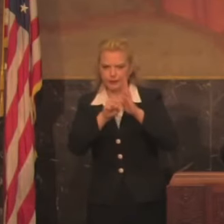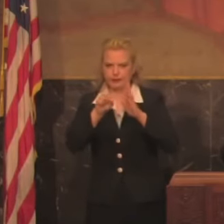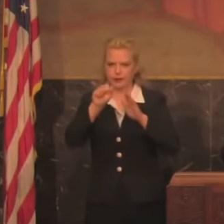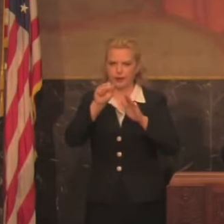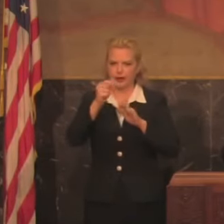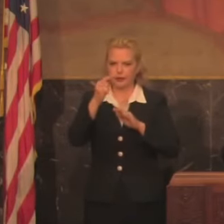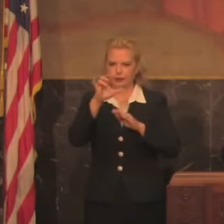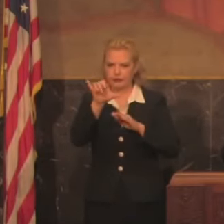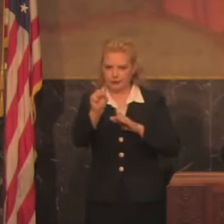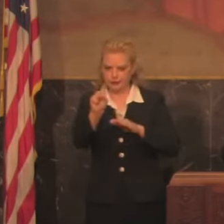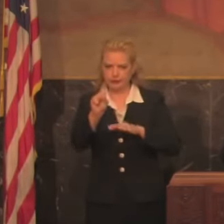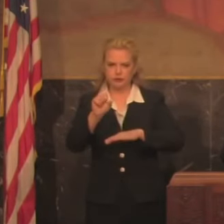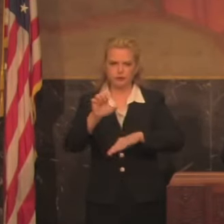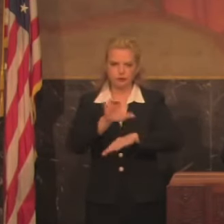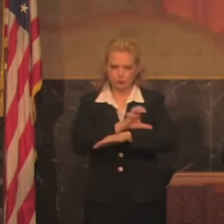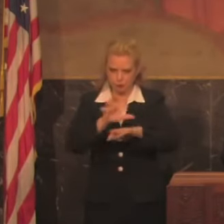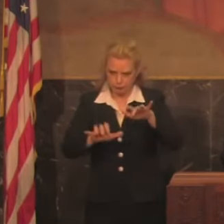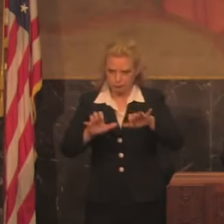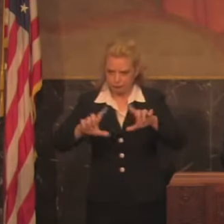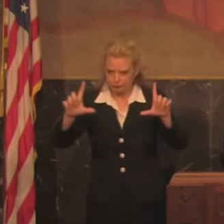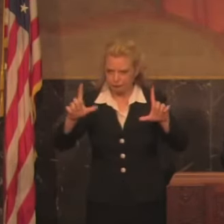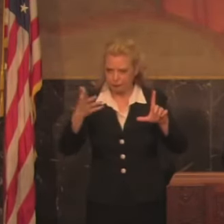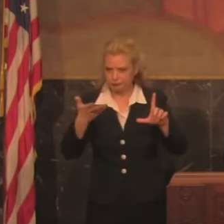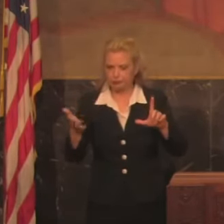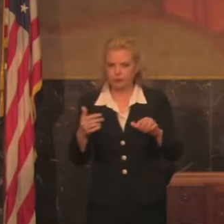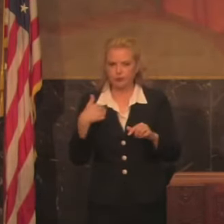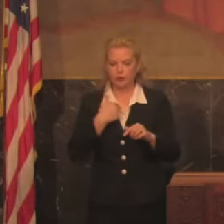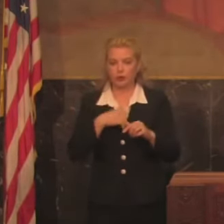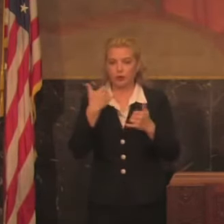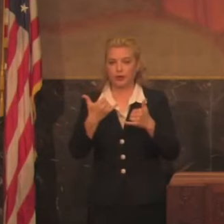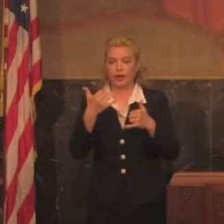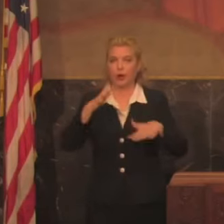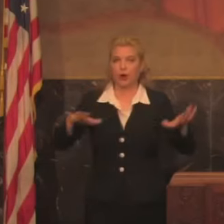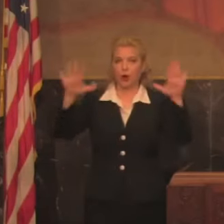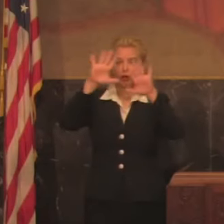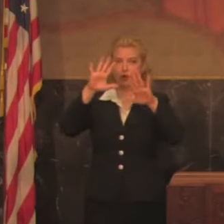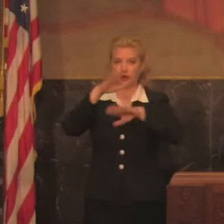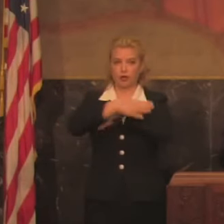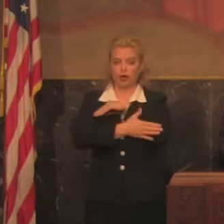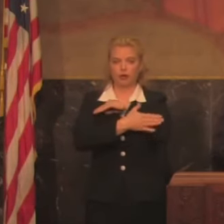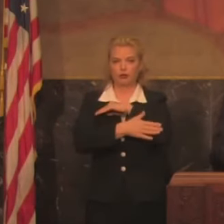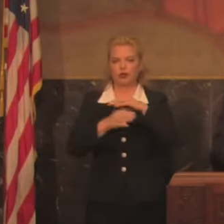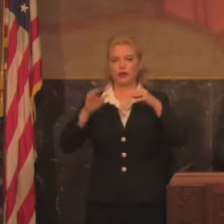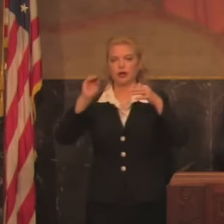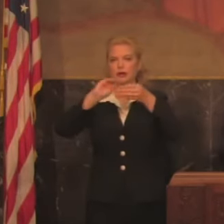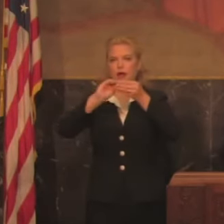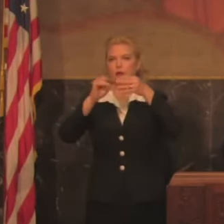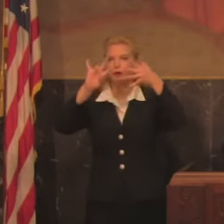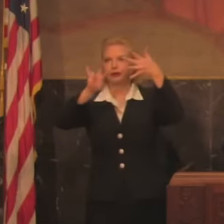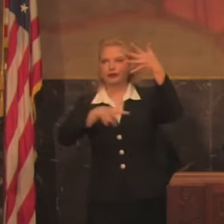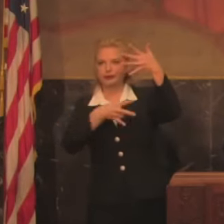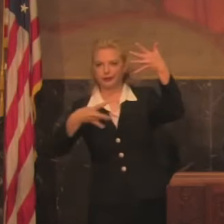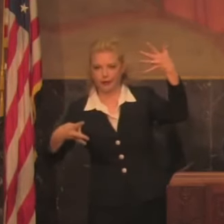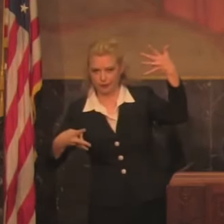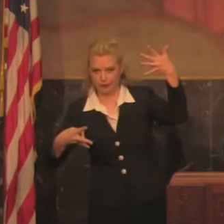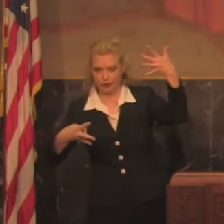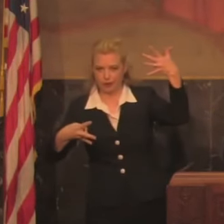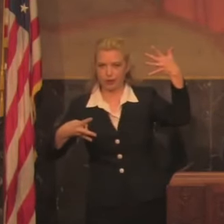doing. So we are currently ranked number 7 in the country in the transparency as it relates to how